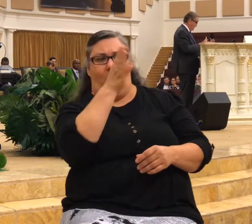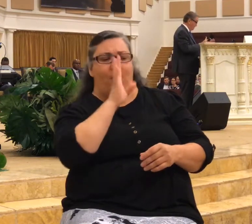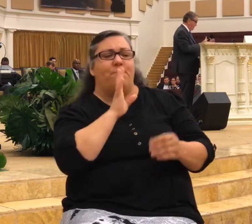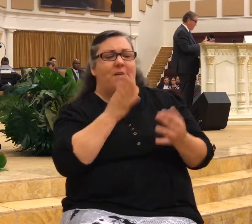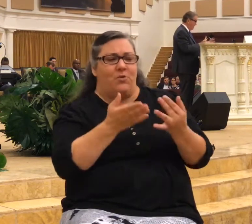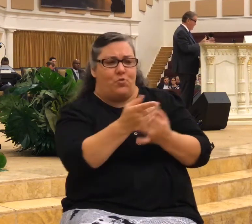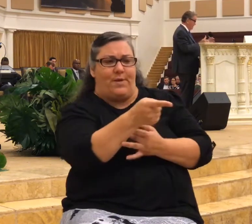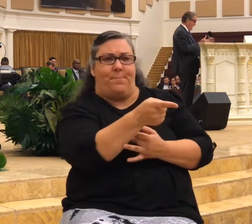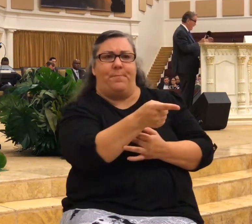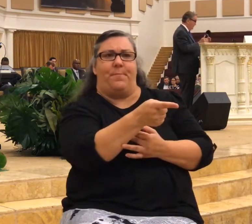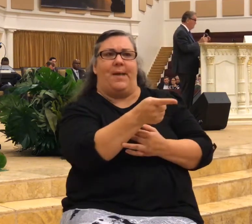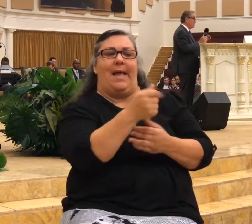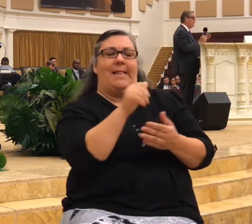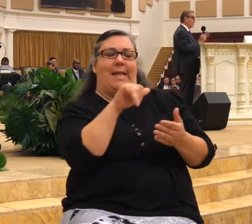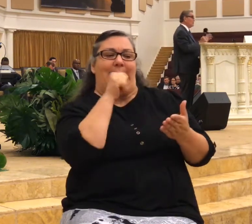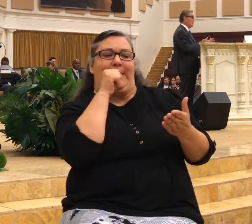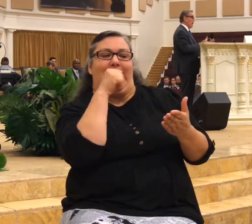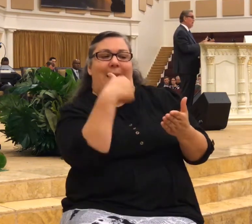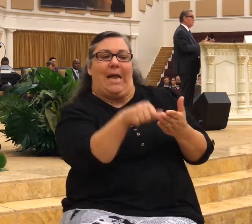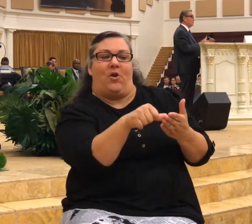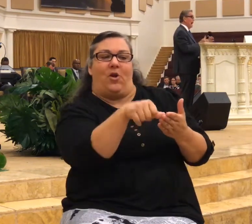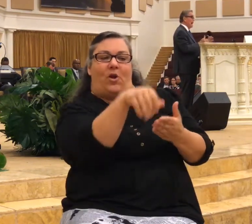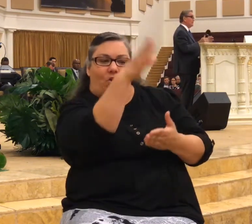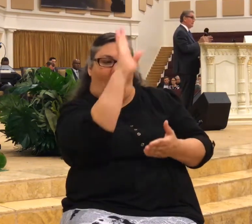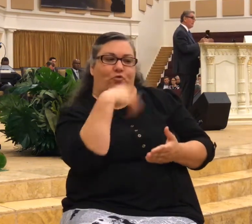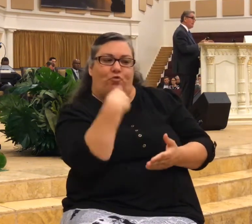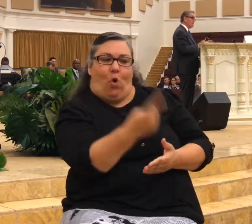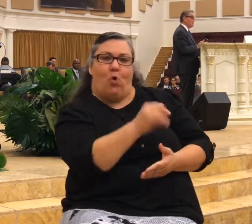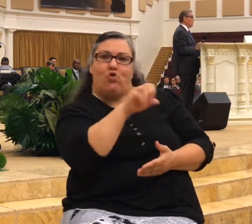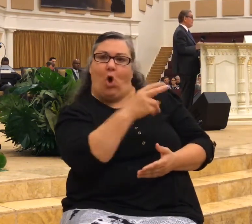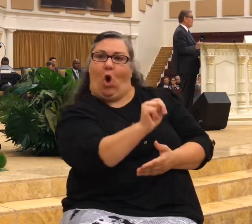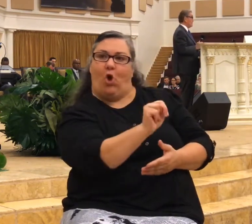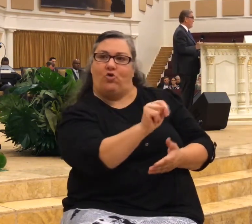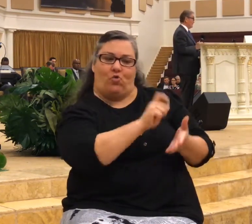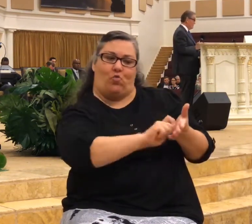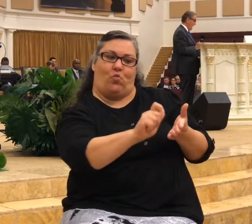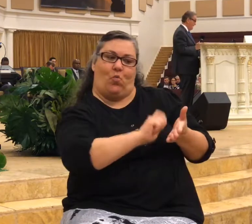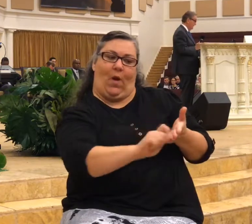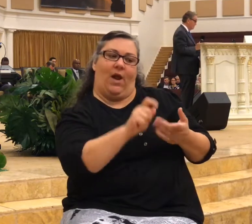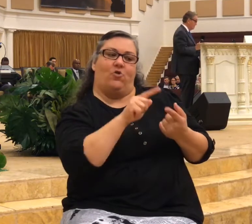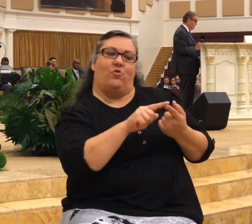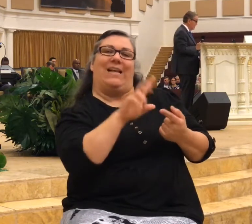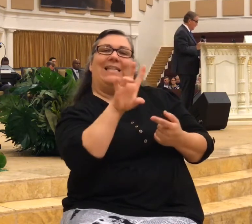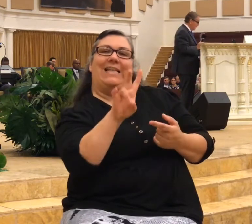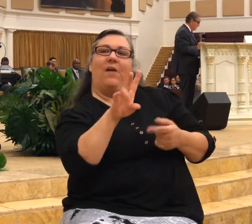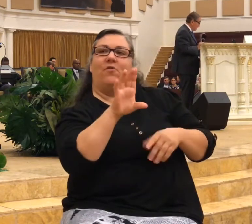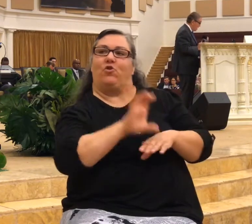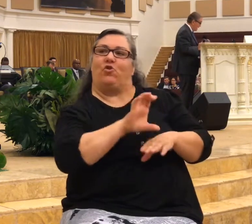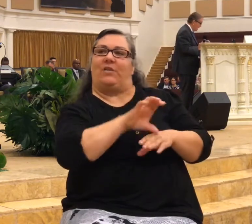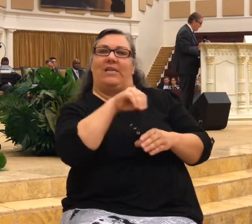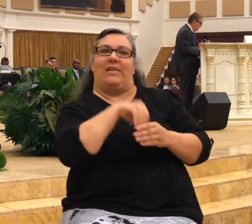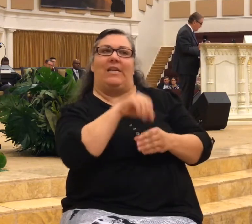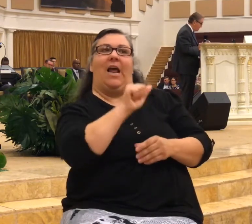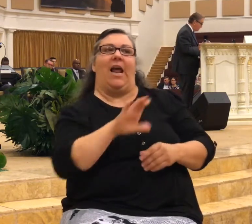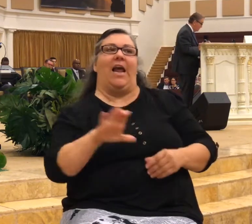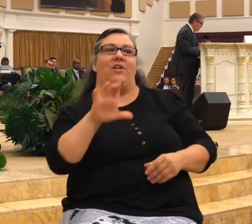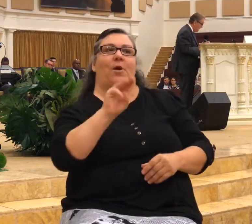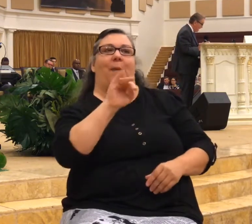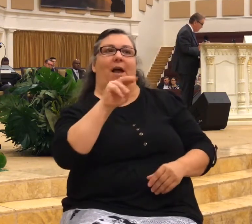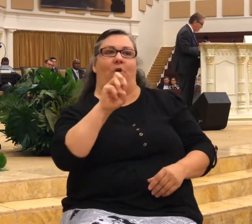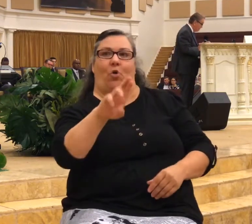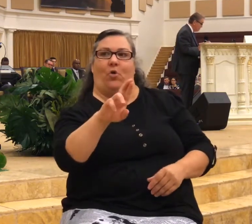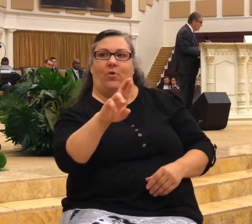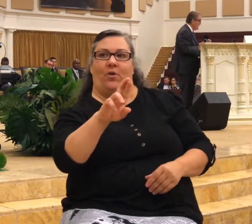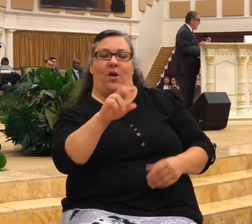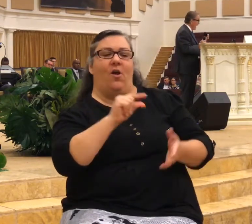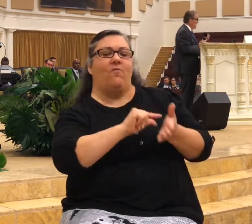letter that God told John to write to the seven churches of Asia Minor. And he says here in verse